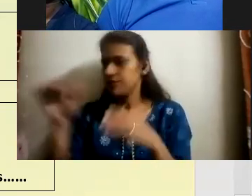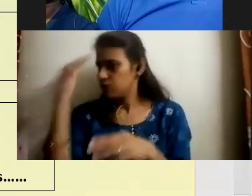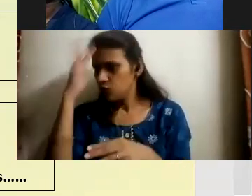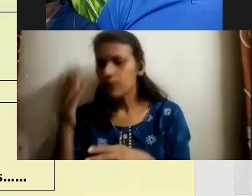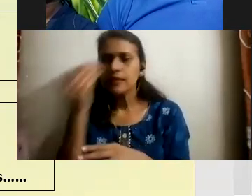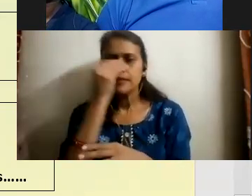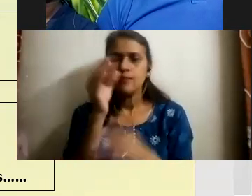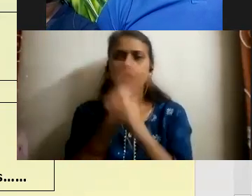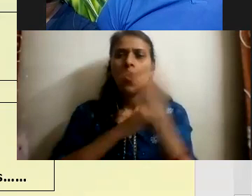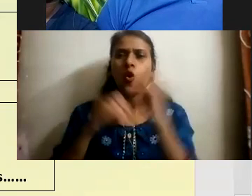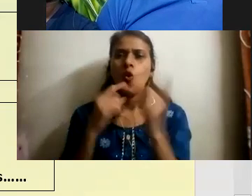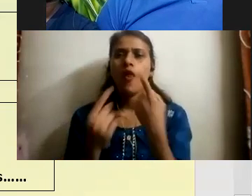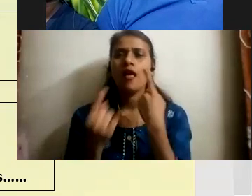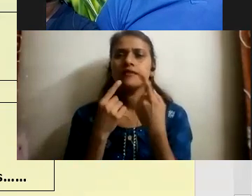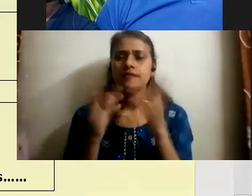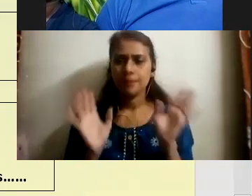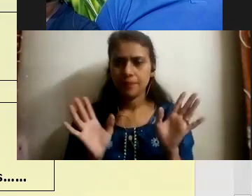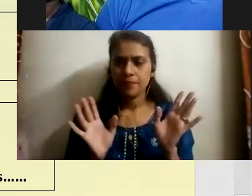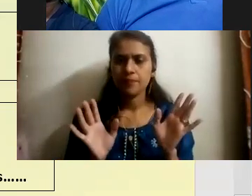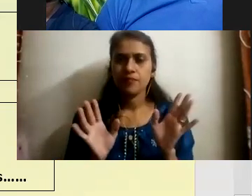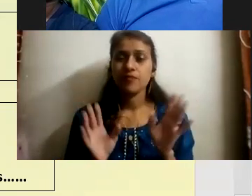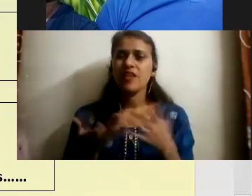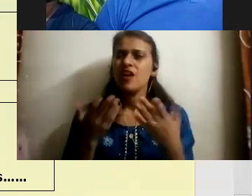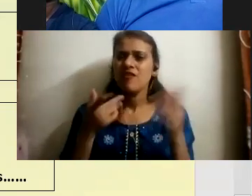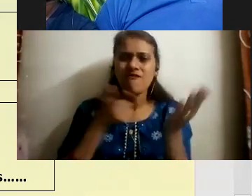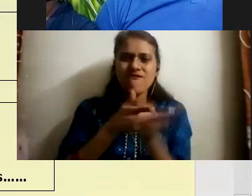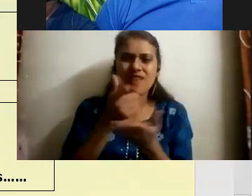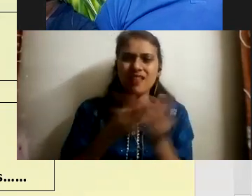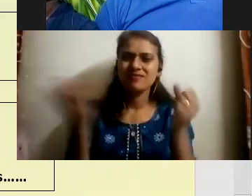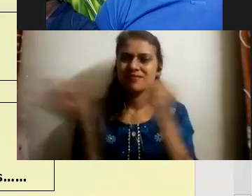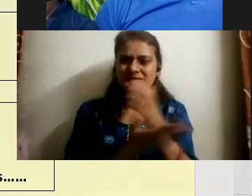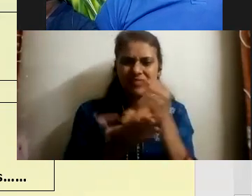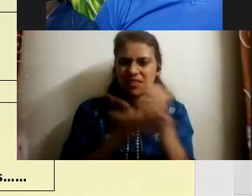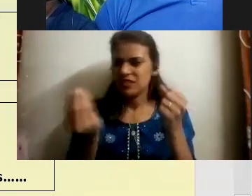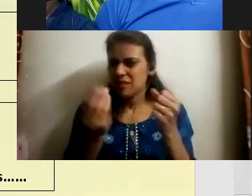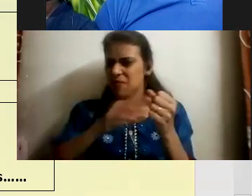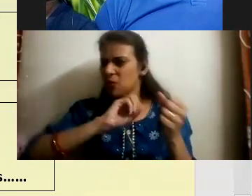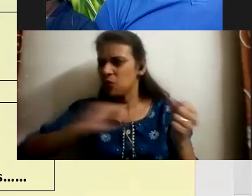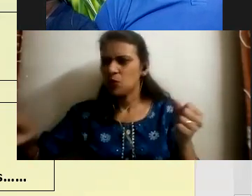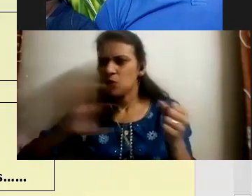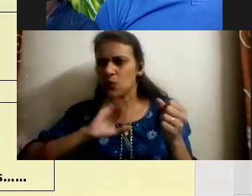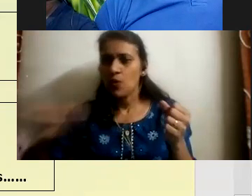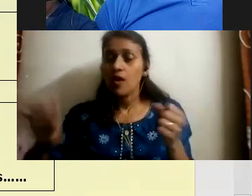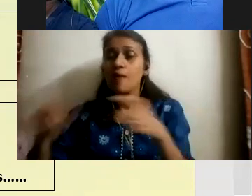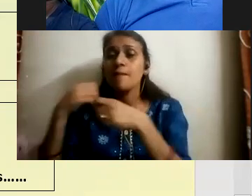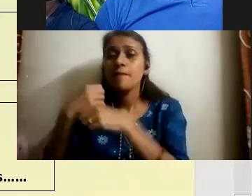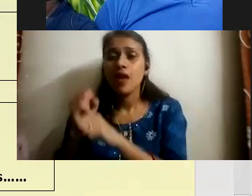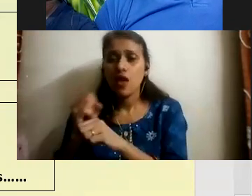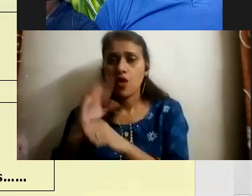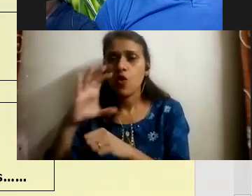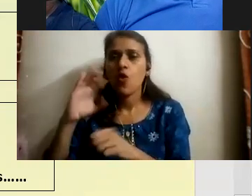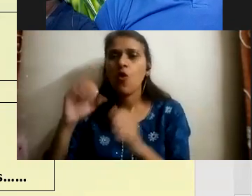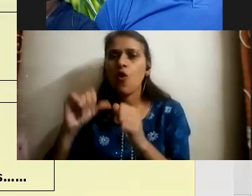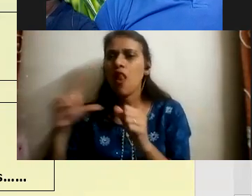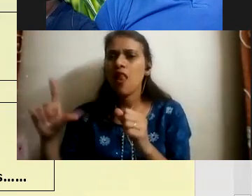that those pellets are used to create, you know, instead of coal and all those pollution creating, these are